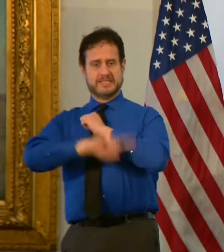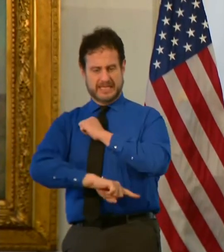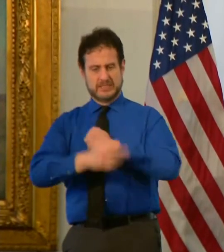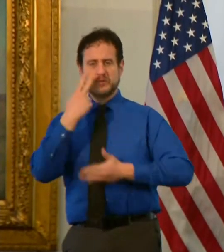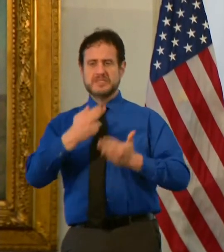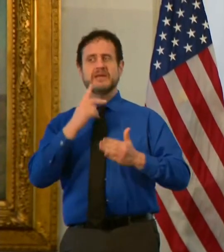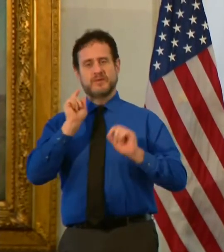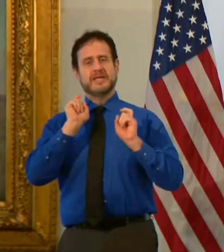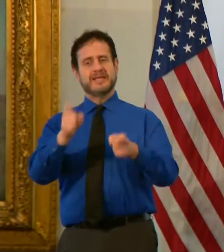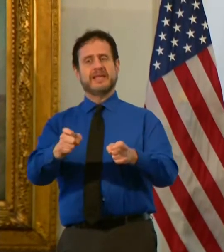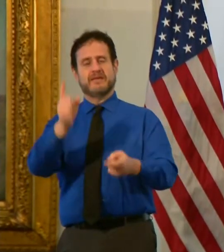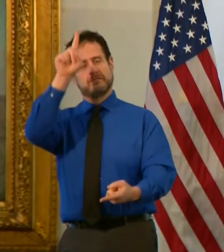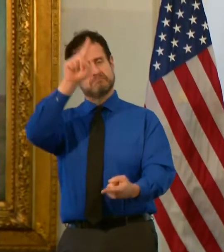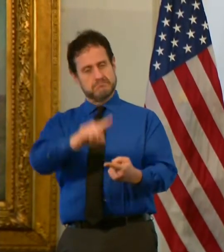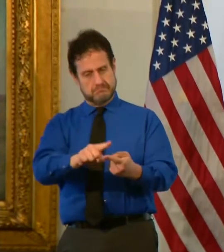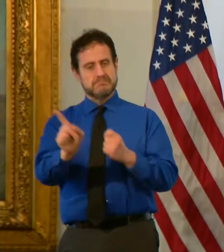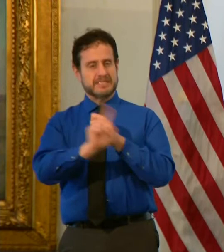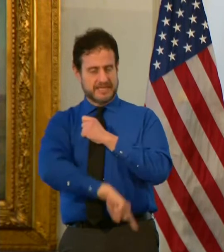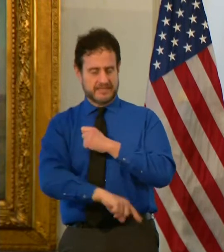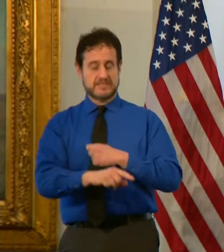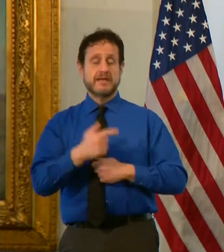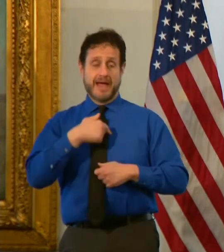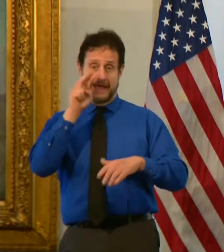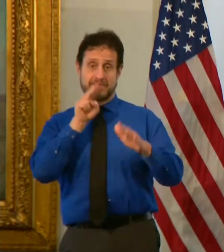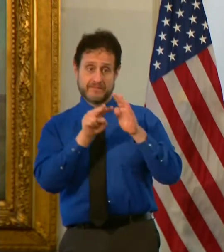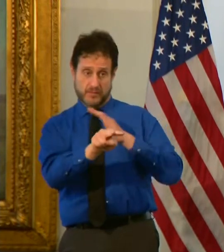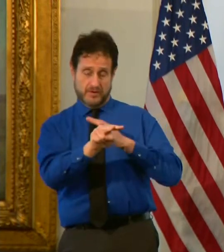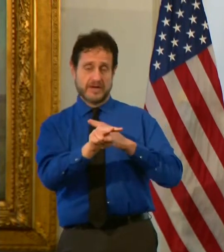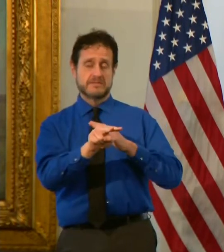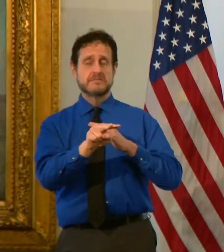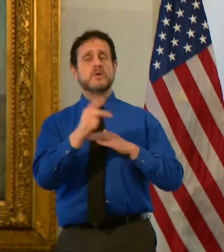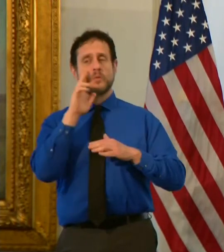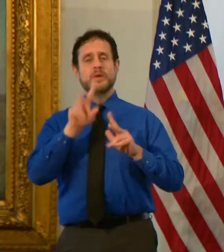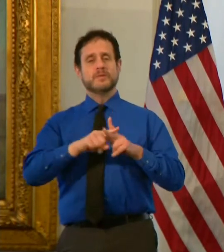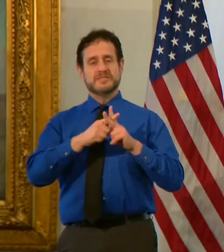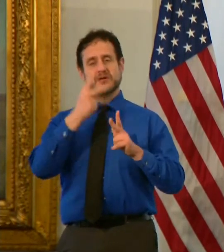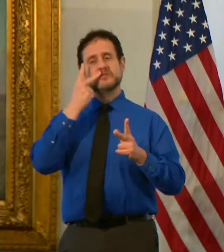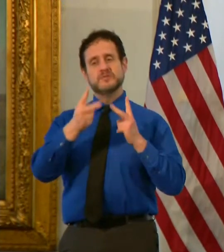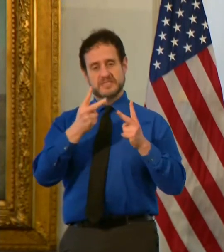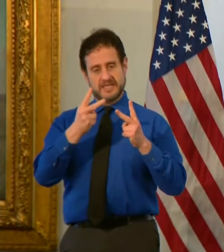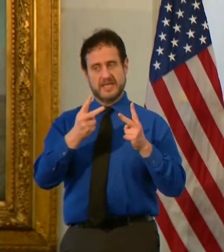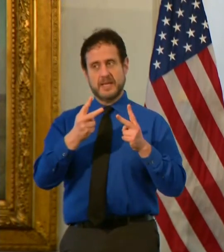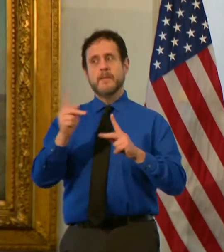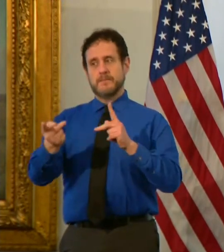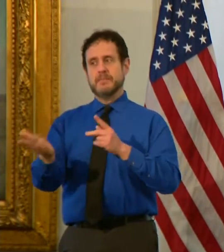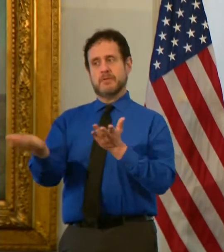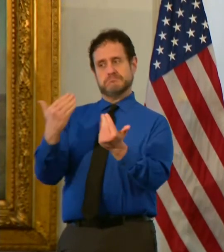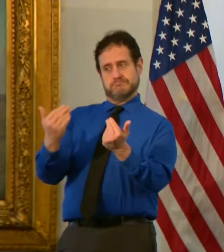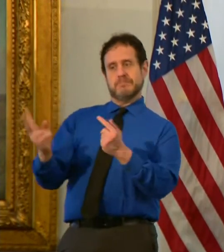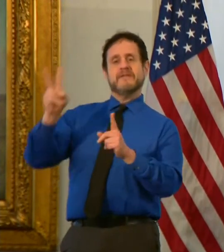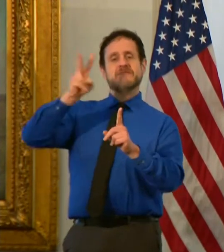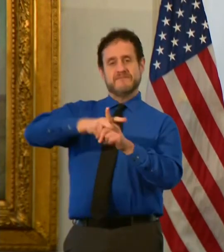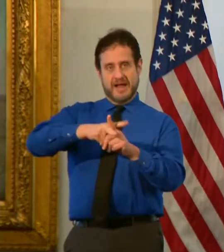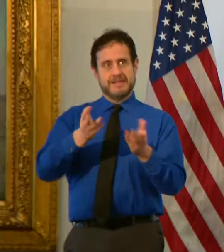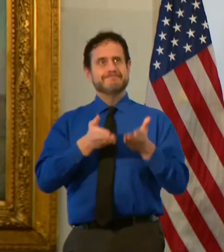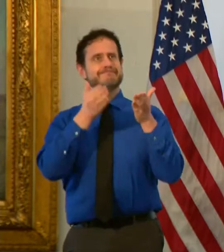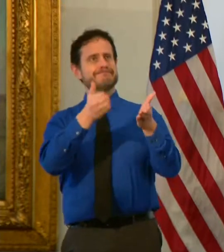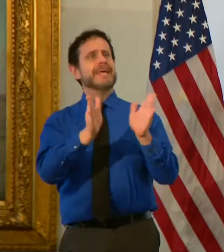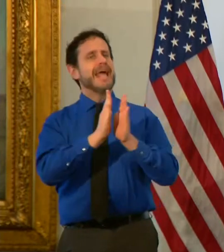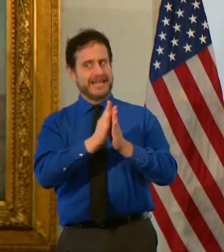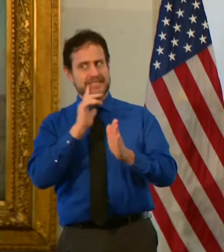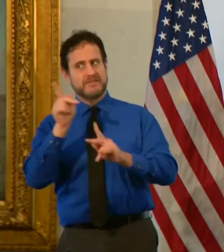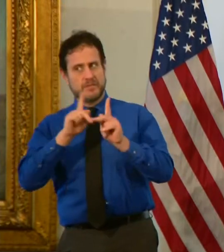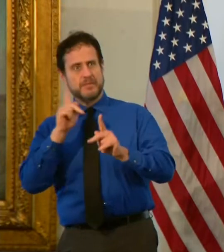I can forecast that in the very near future we will start to see the filing of motions asking for folks to